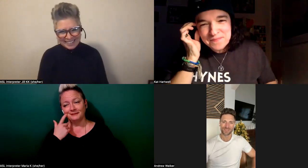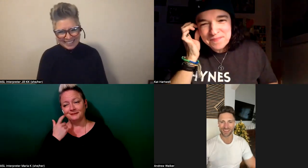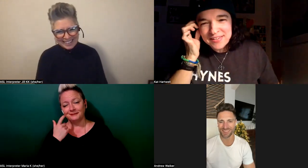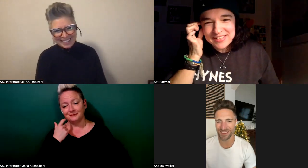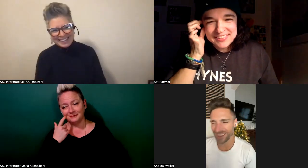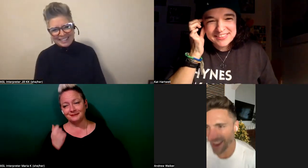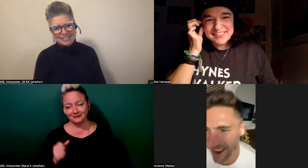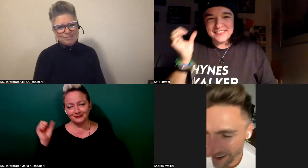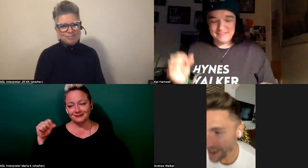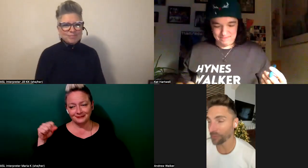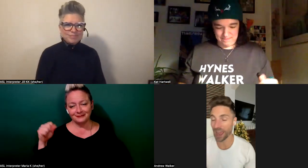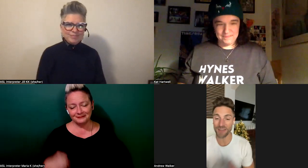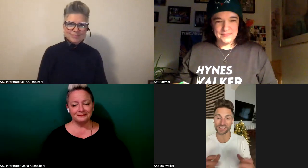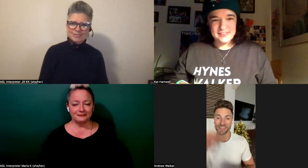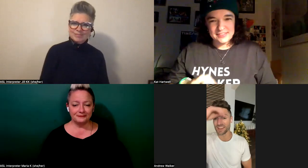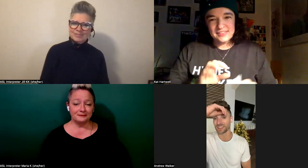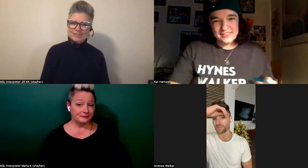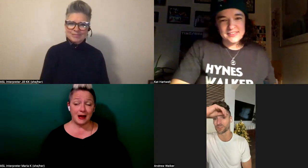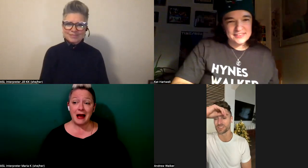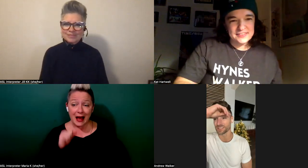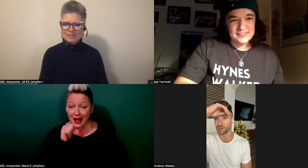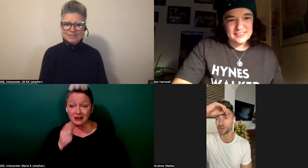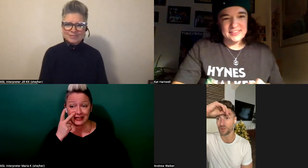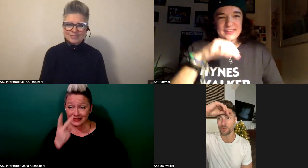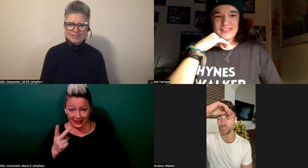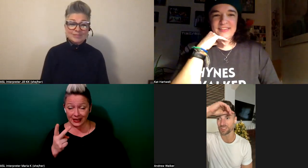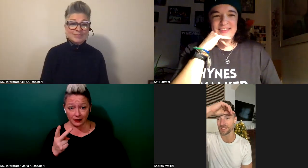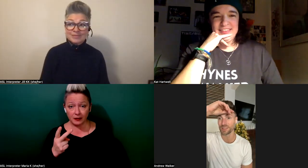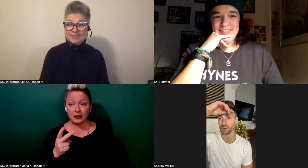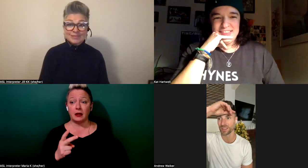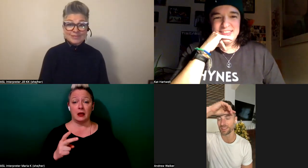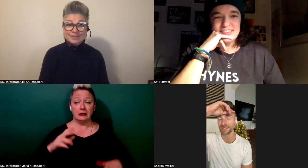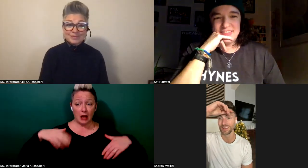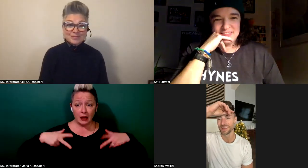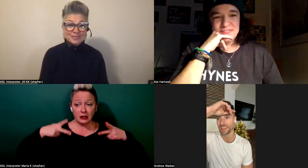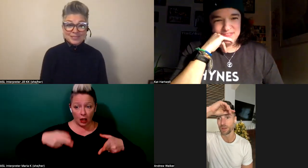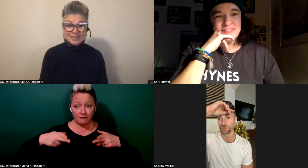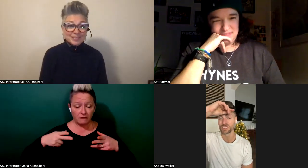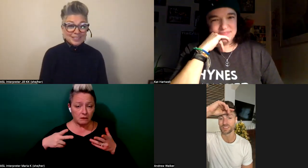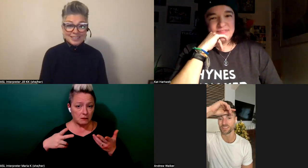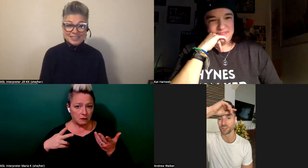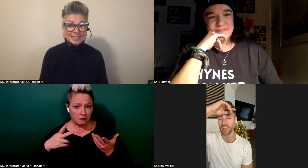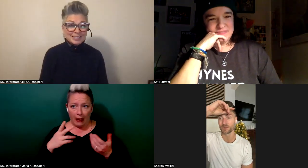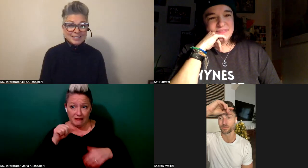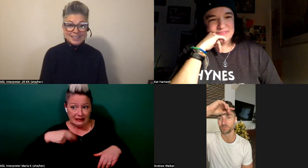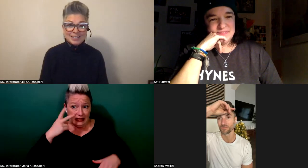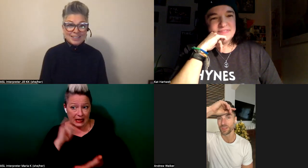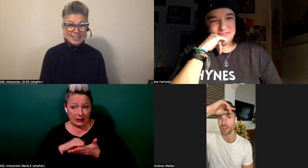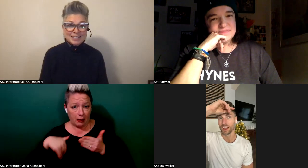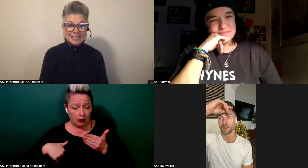Yeah, I haven't seen the uncut version yet, so I don't know which scenes they put in and which scenes they took